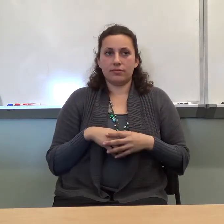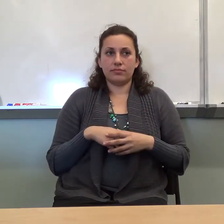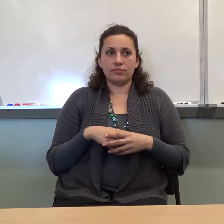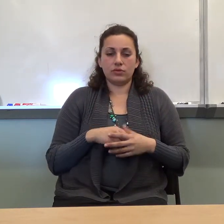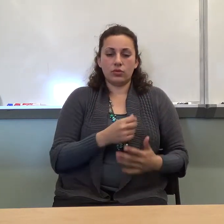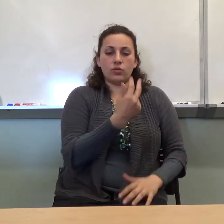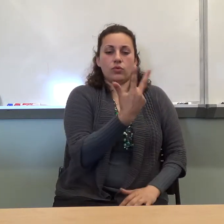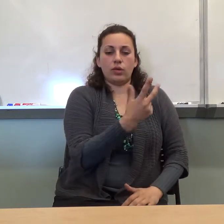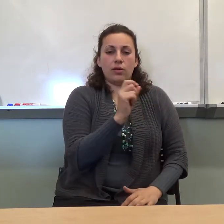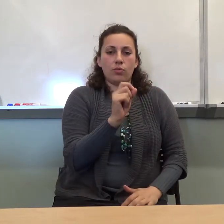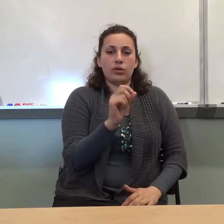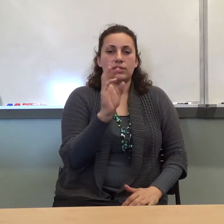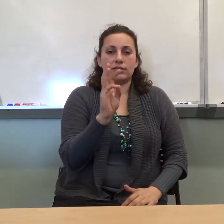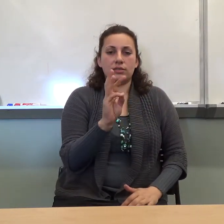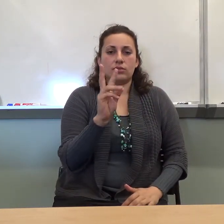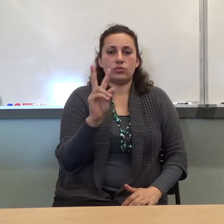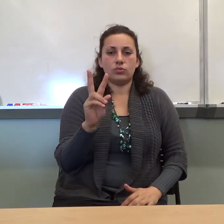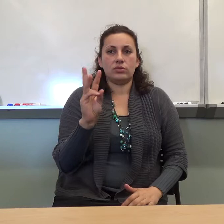3.626 at that point.